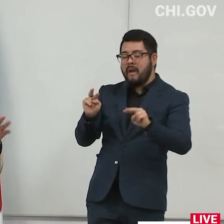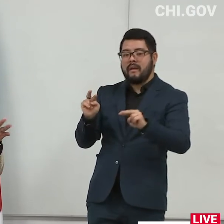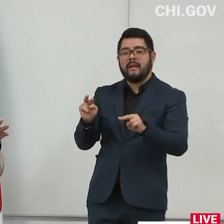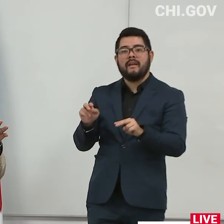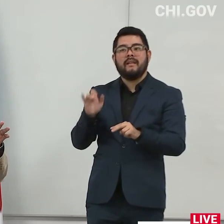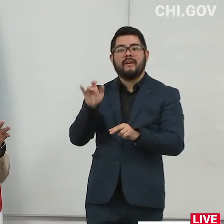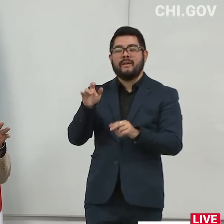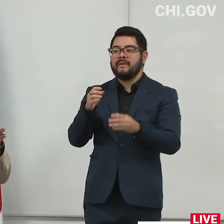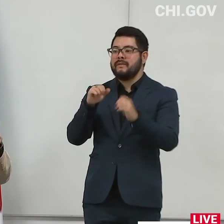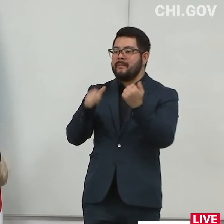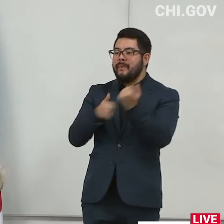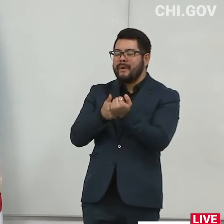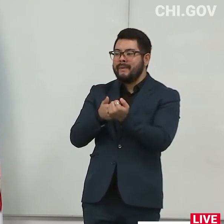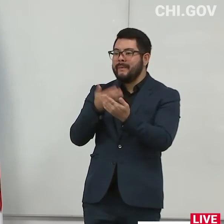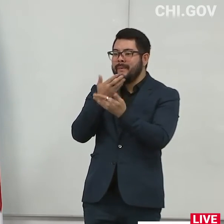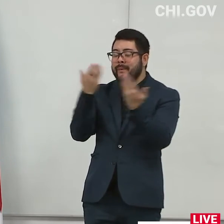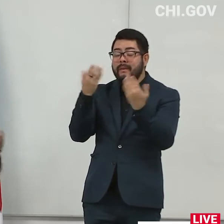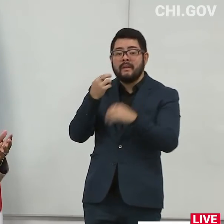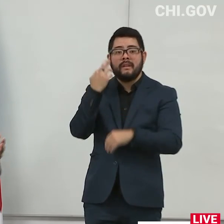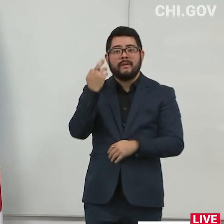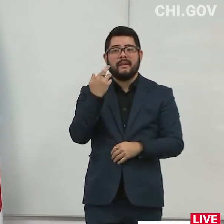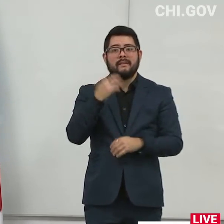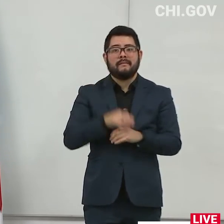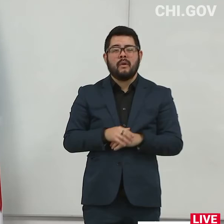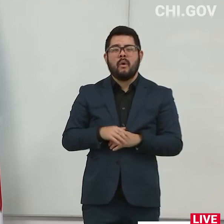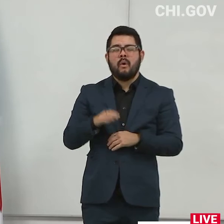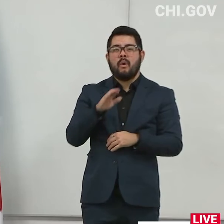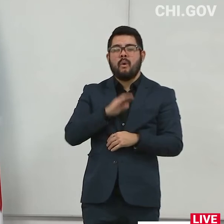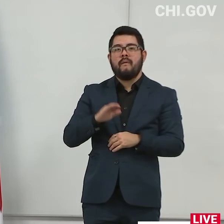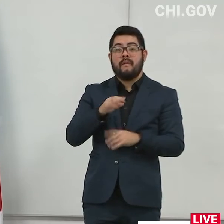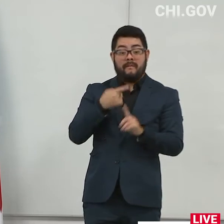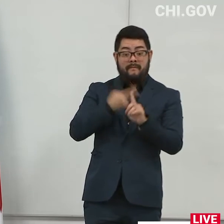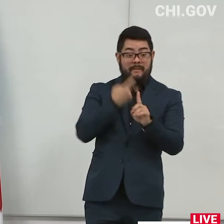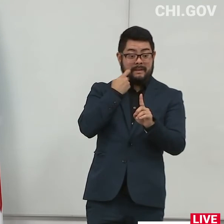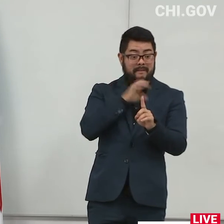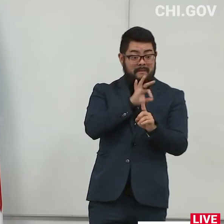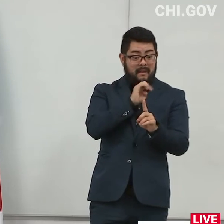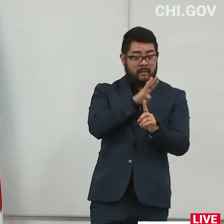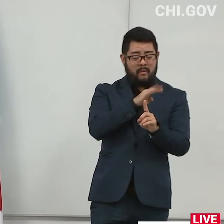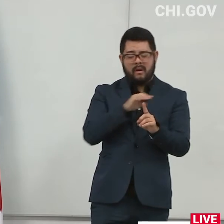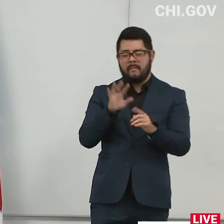around 1,400 or so in February to now almost